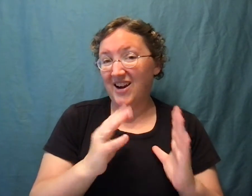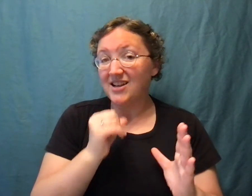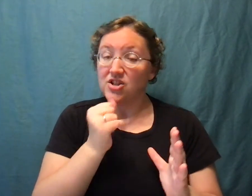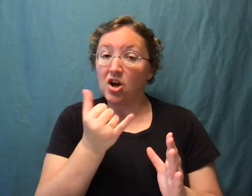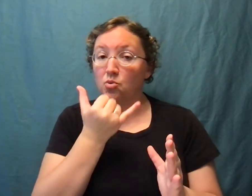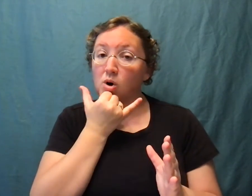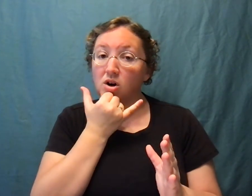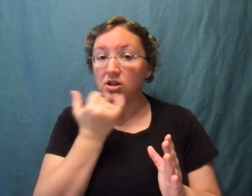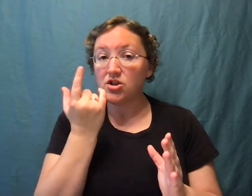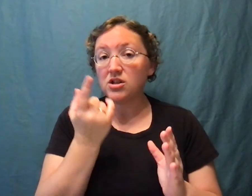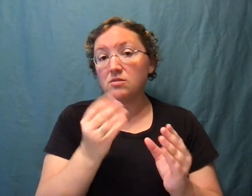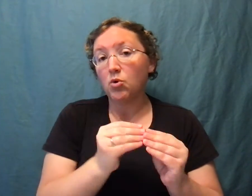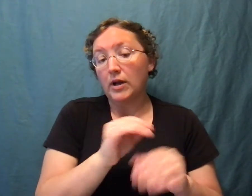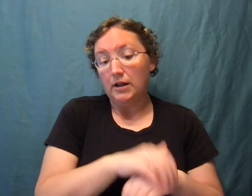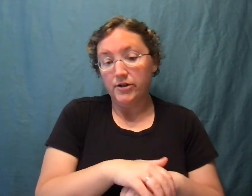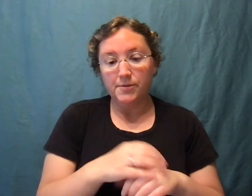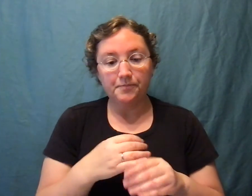It's not wrong. It's just more English.